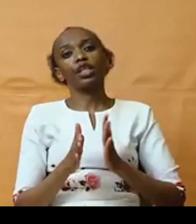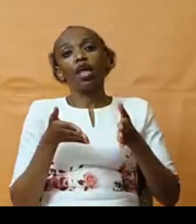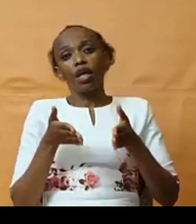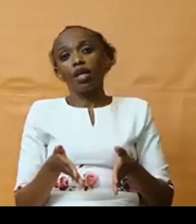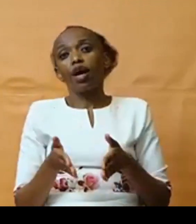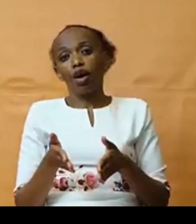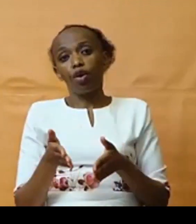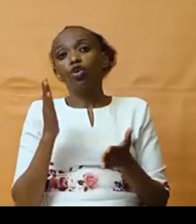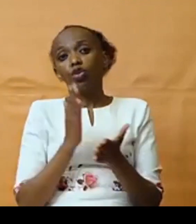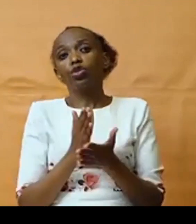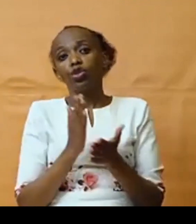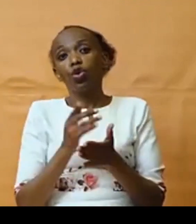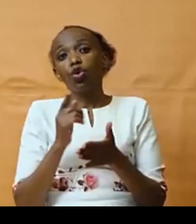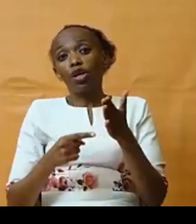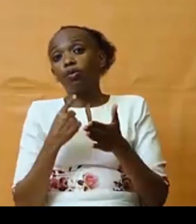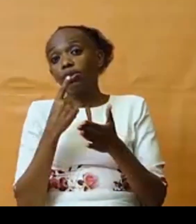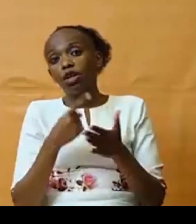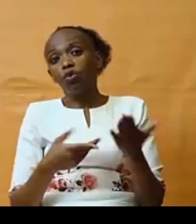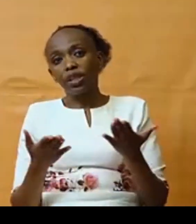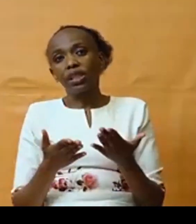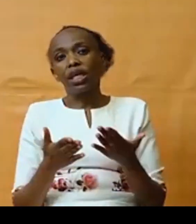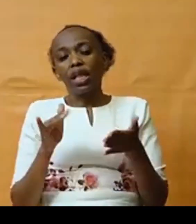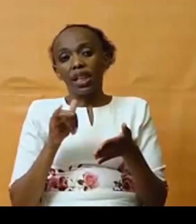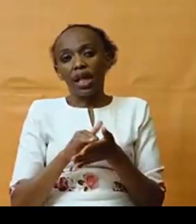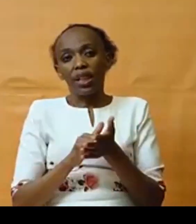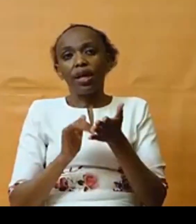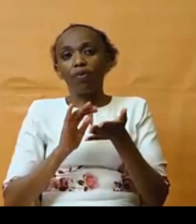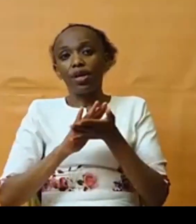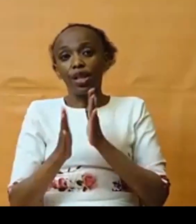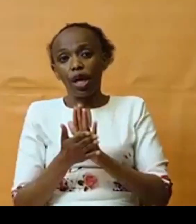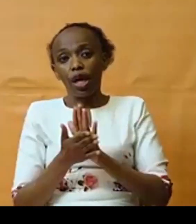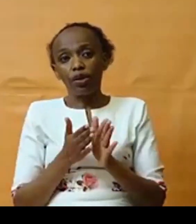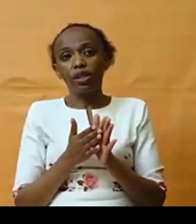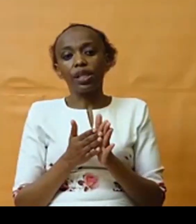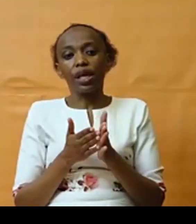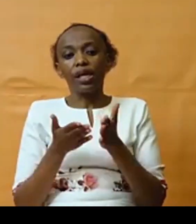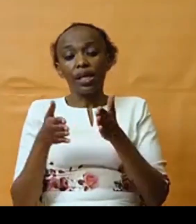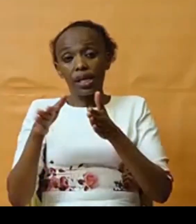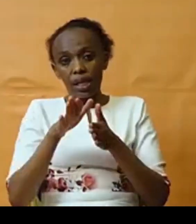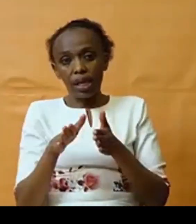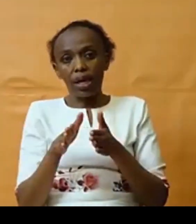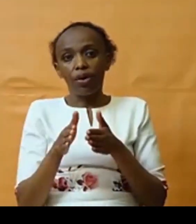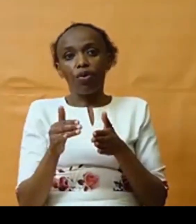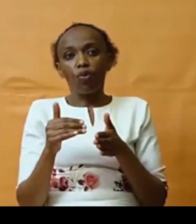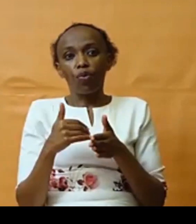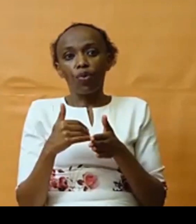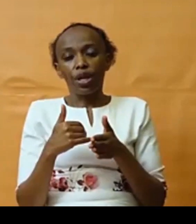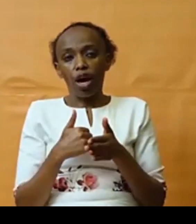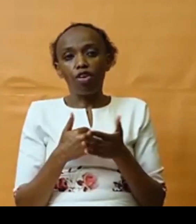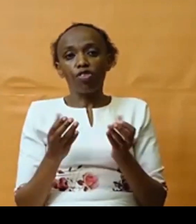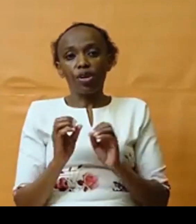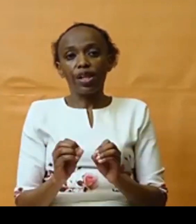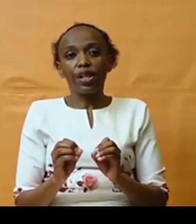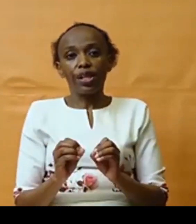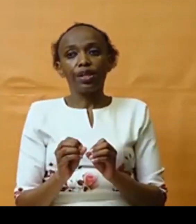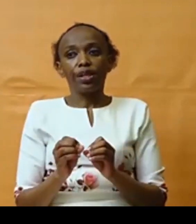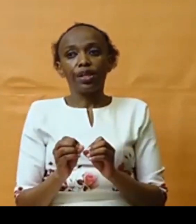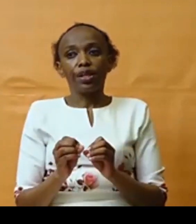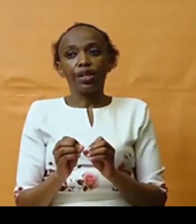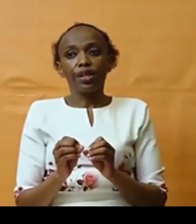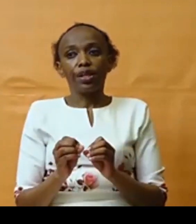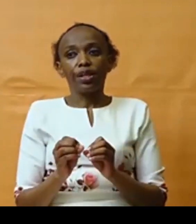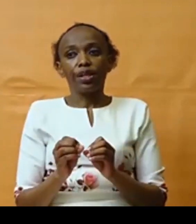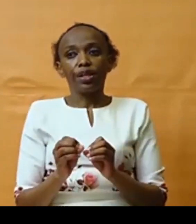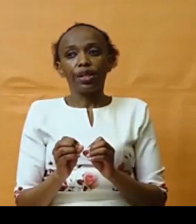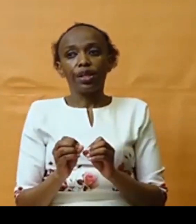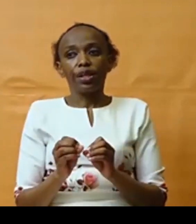So really what I'm saying is the absence of the private sector creditors at the table really does remain an issue. And linked to this,